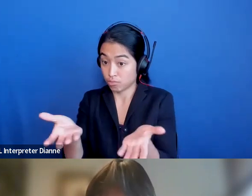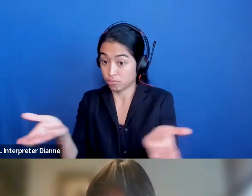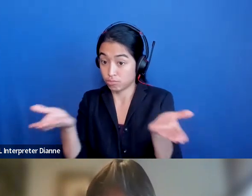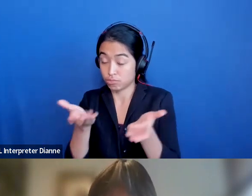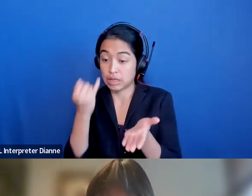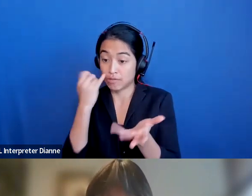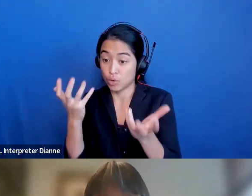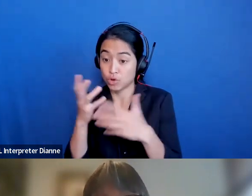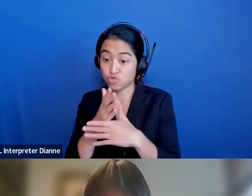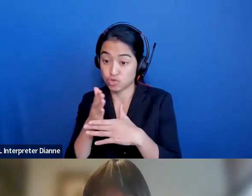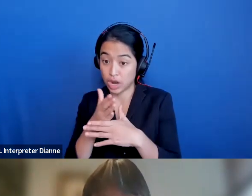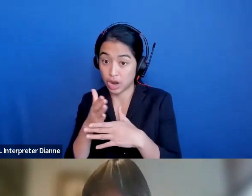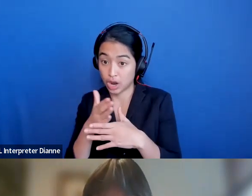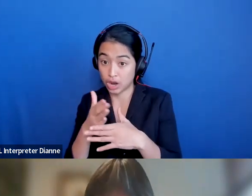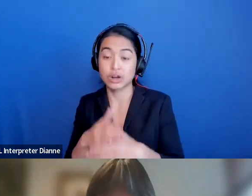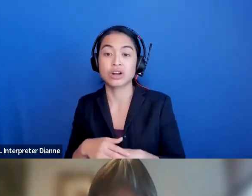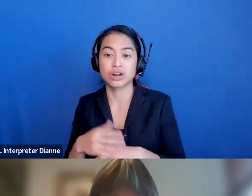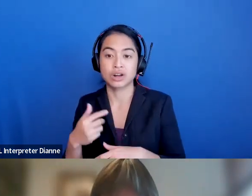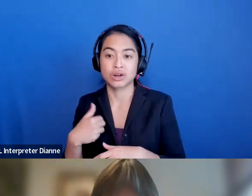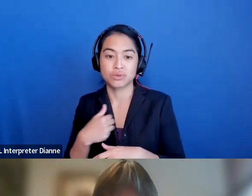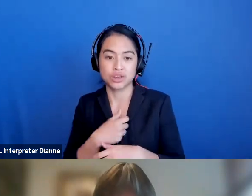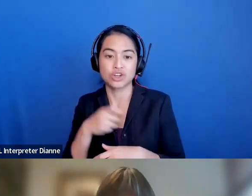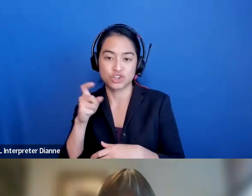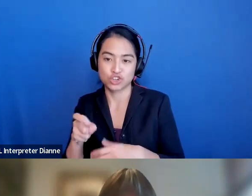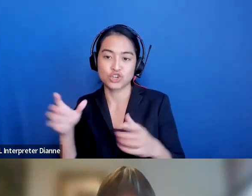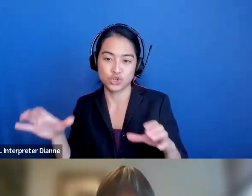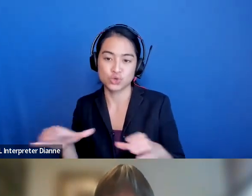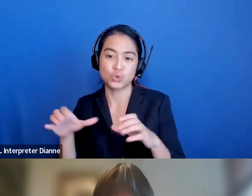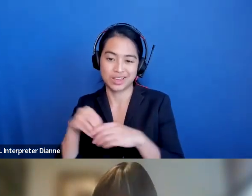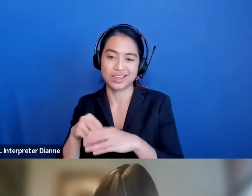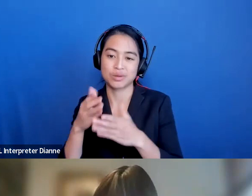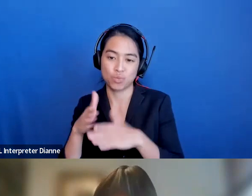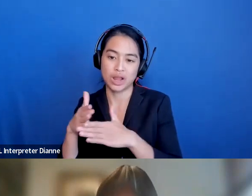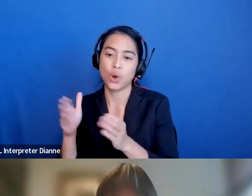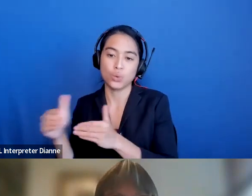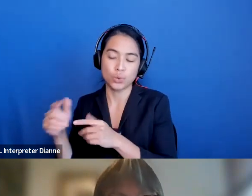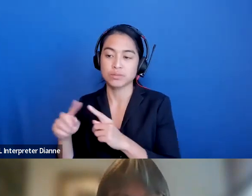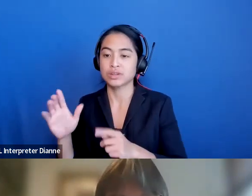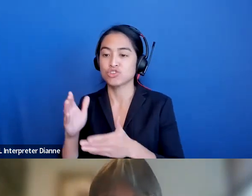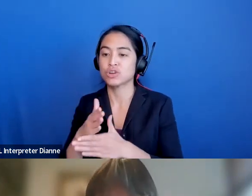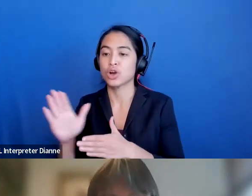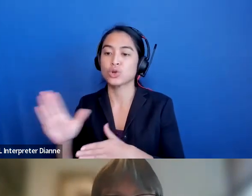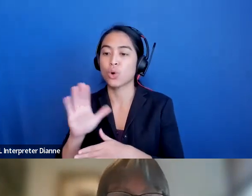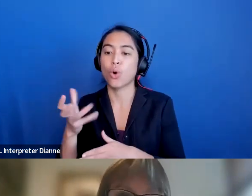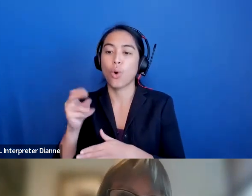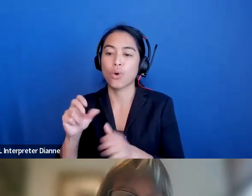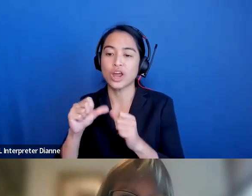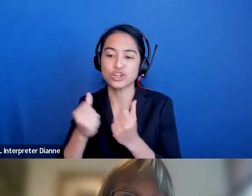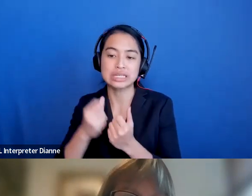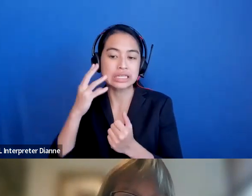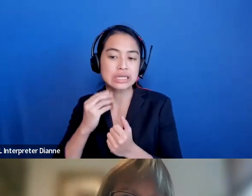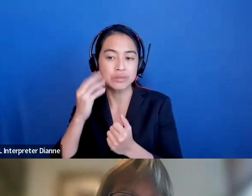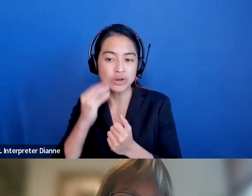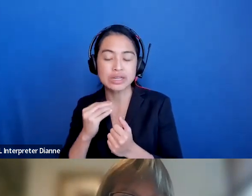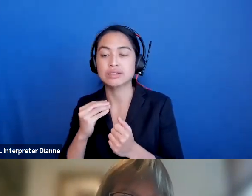share. This would what we would have been doing in the breakout rooms, but to share your own agency's experience